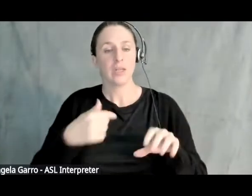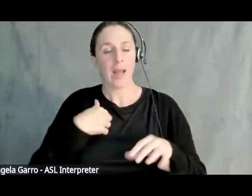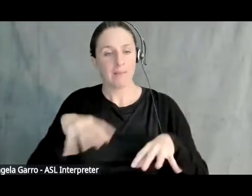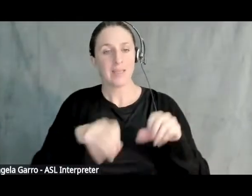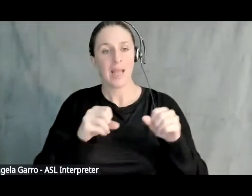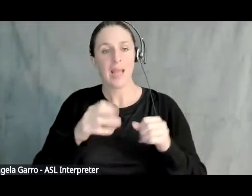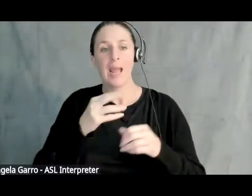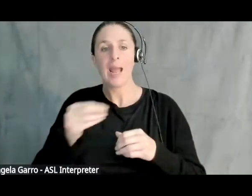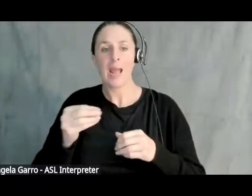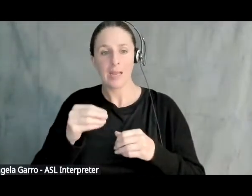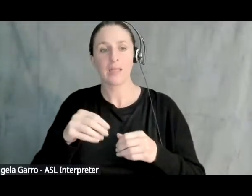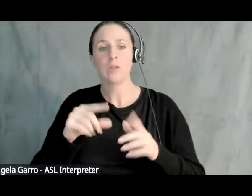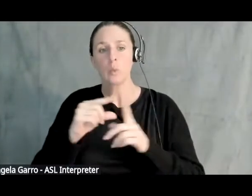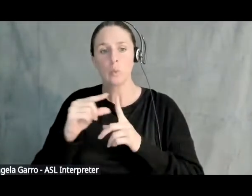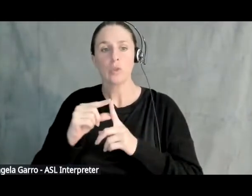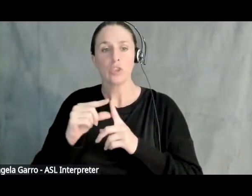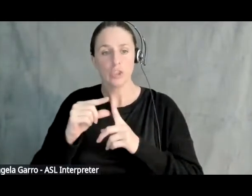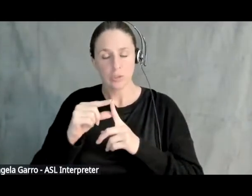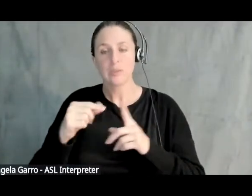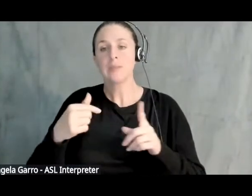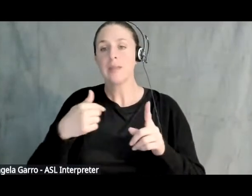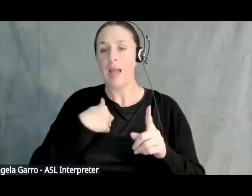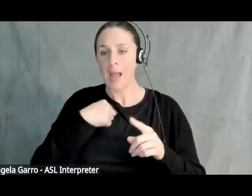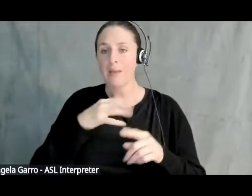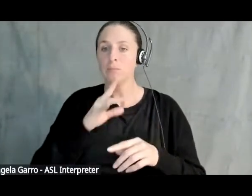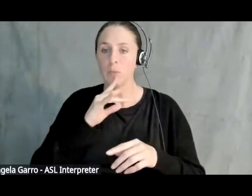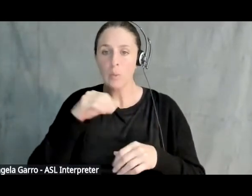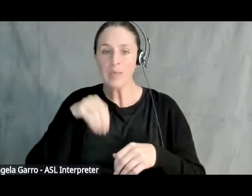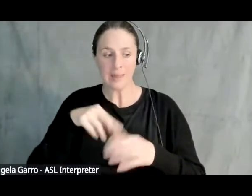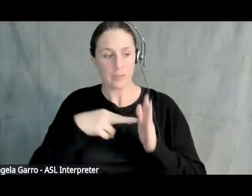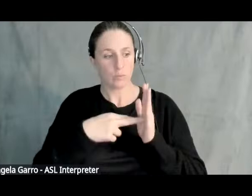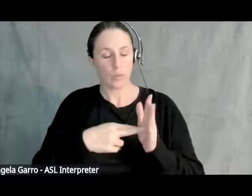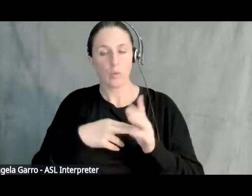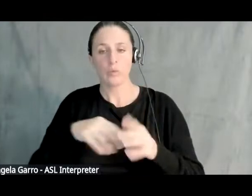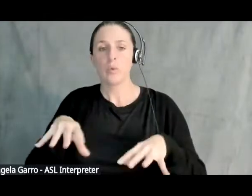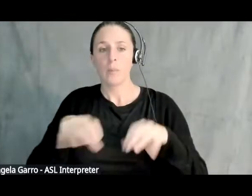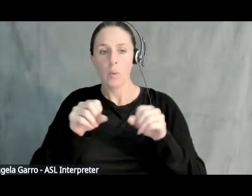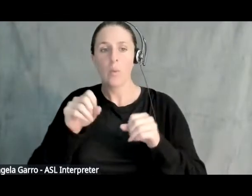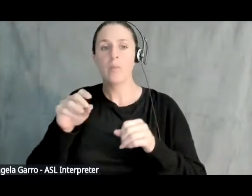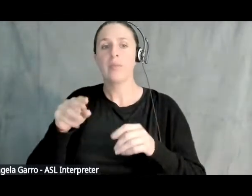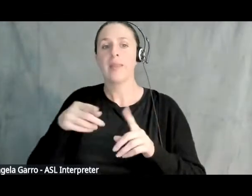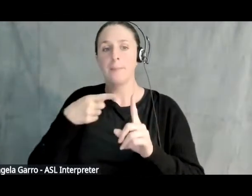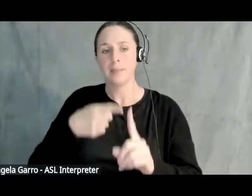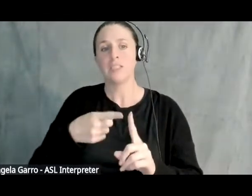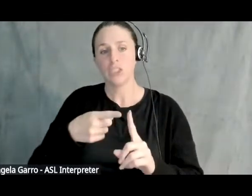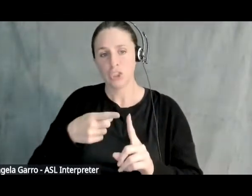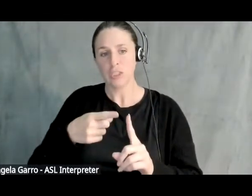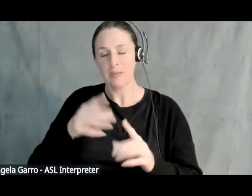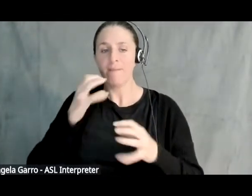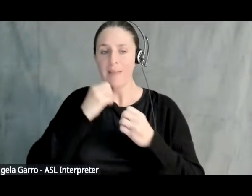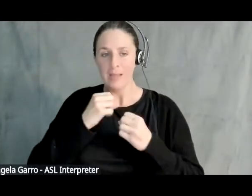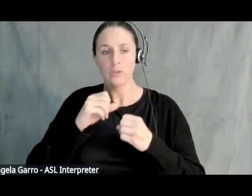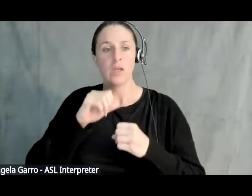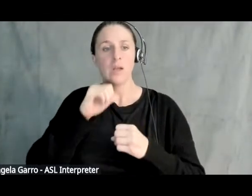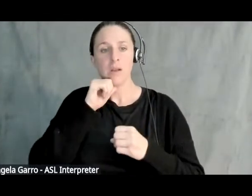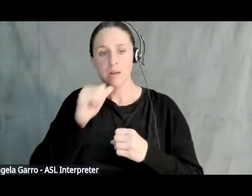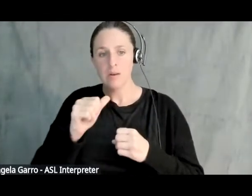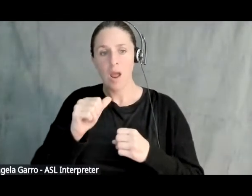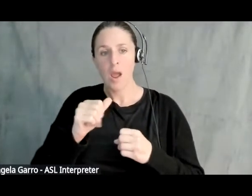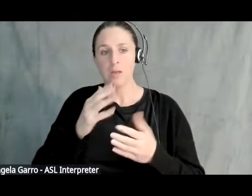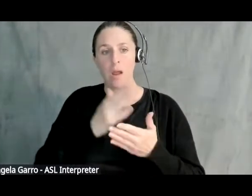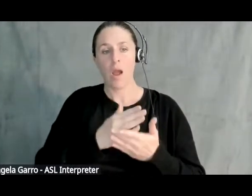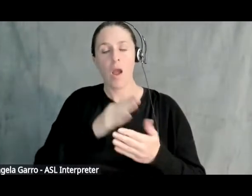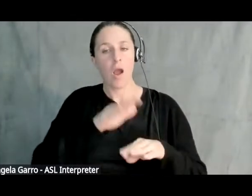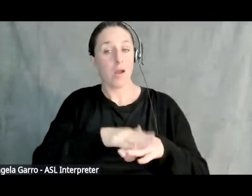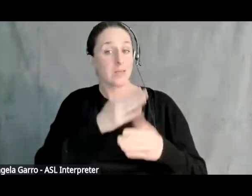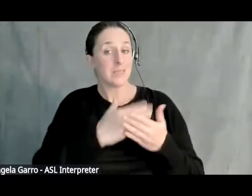this role to uphold the district mission and values, and not judge me based on some comments I made to an audience that extended beyond